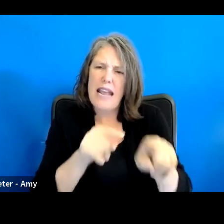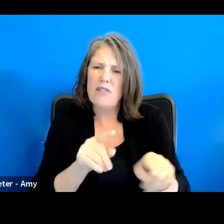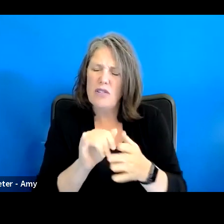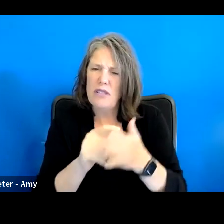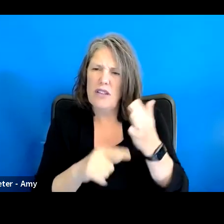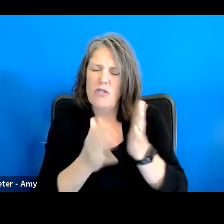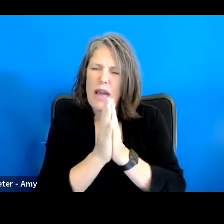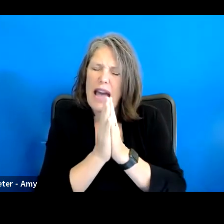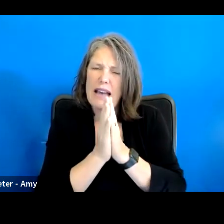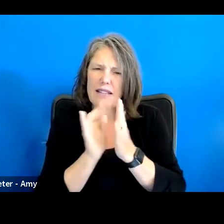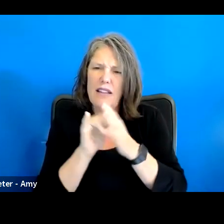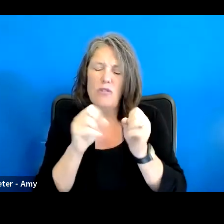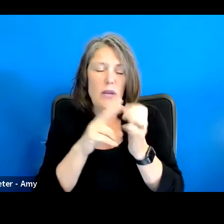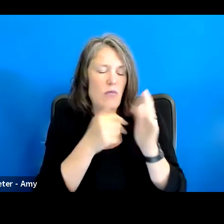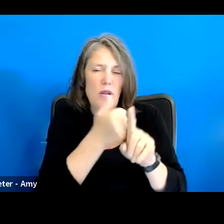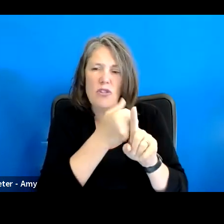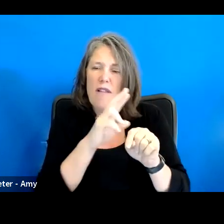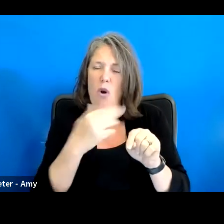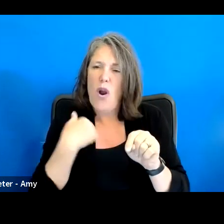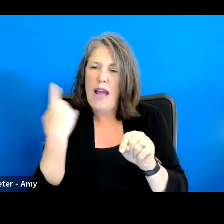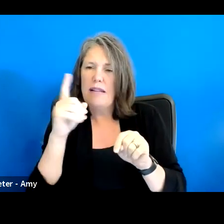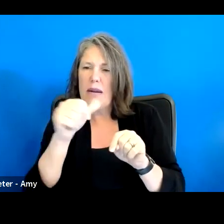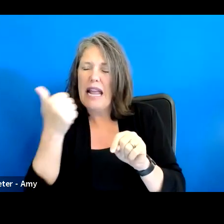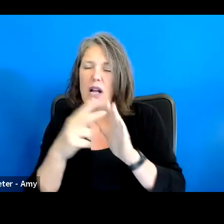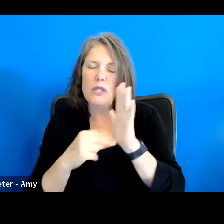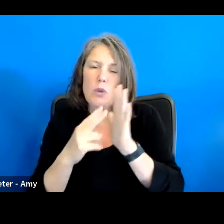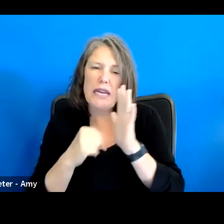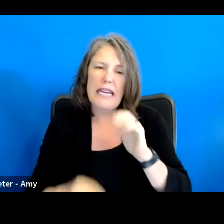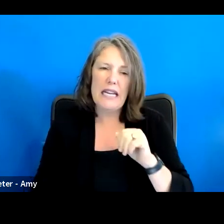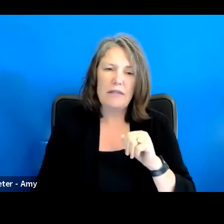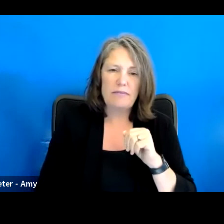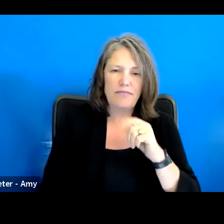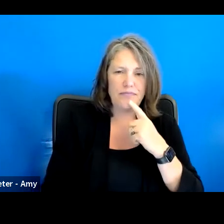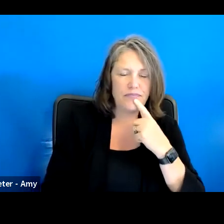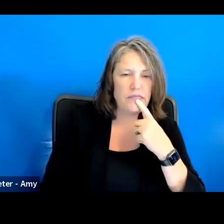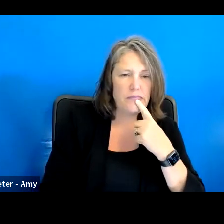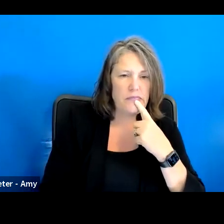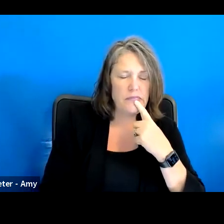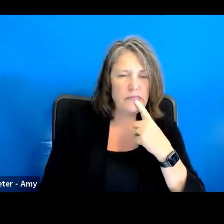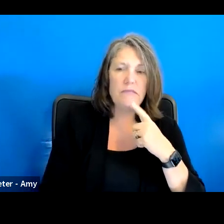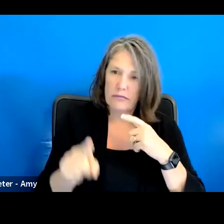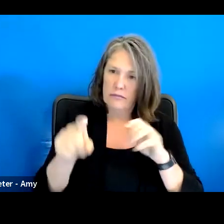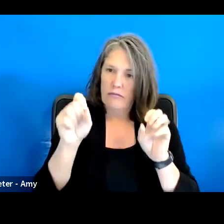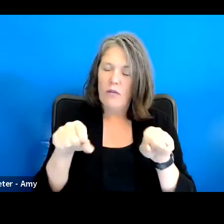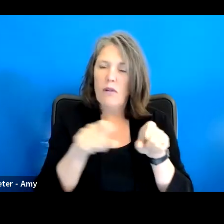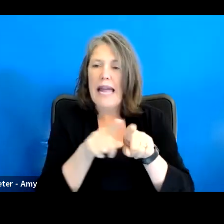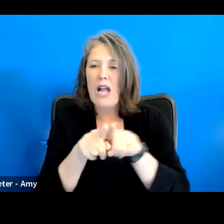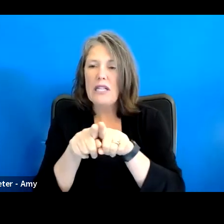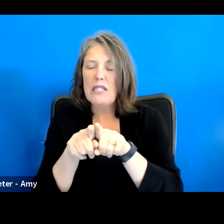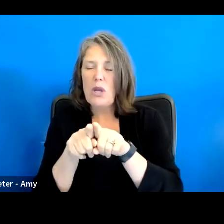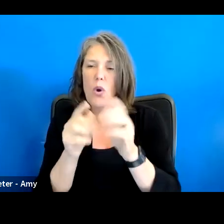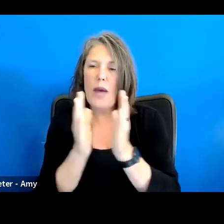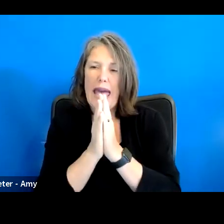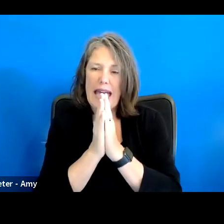that you could read yourself or you have somebody else read. You can also